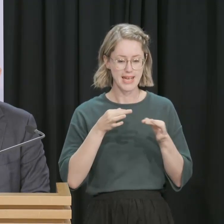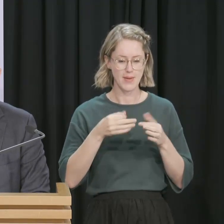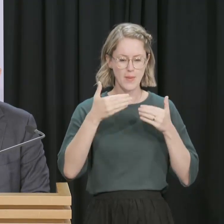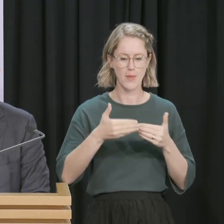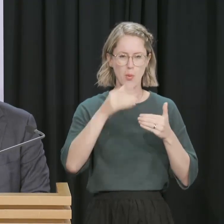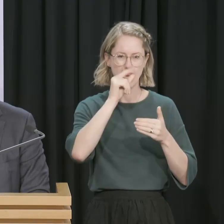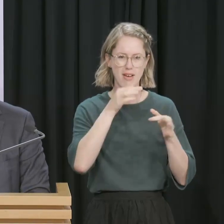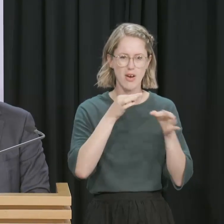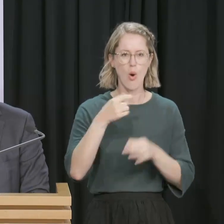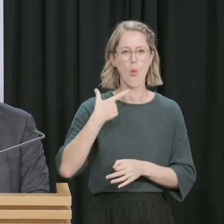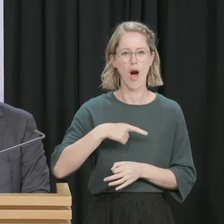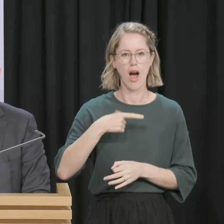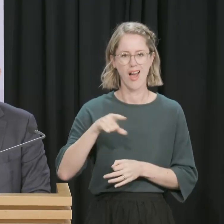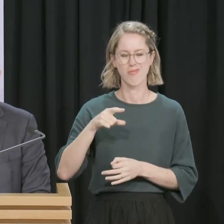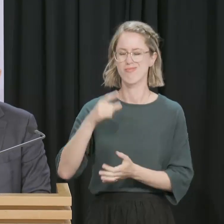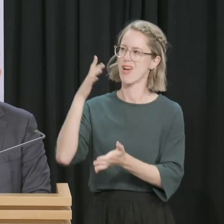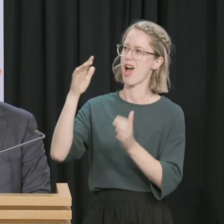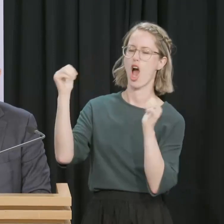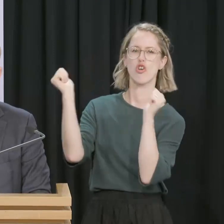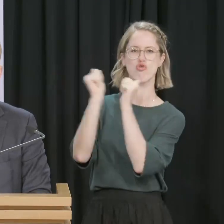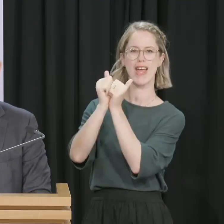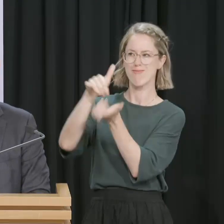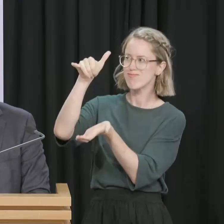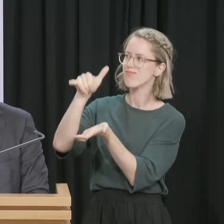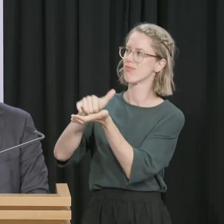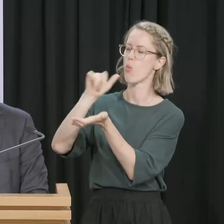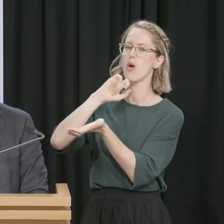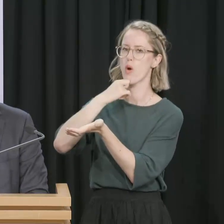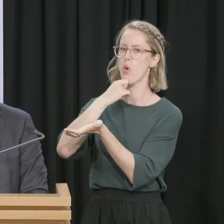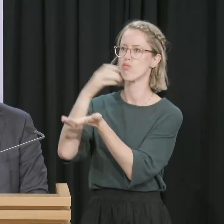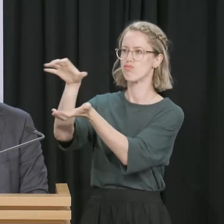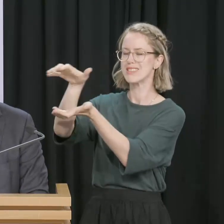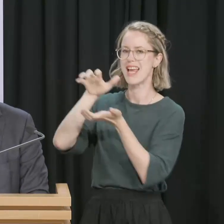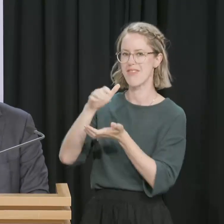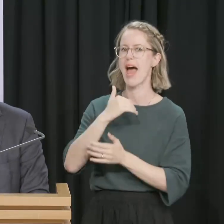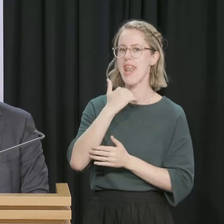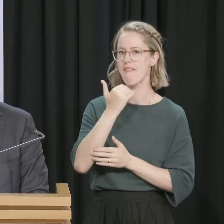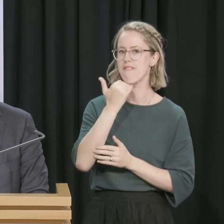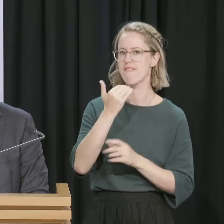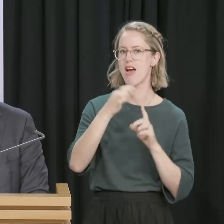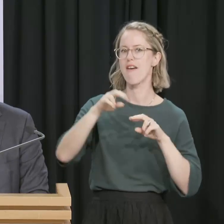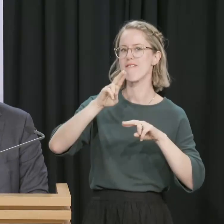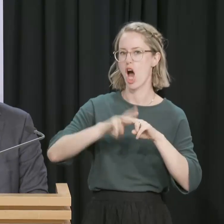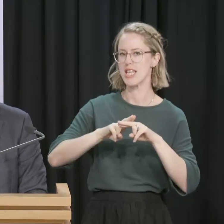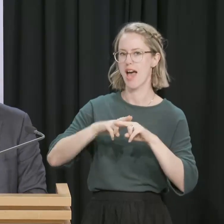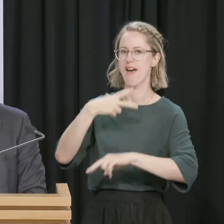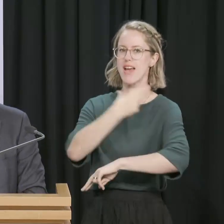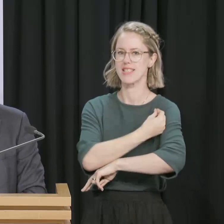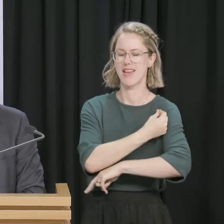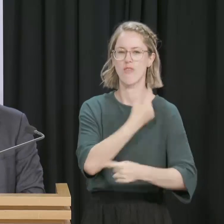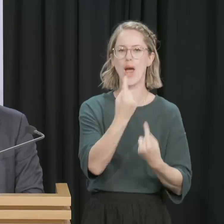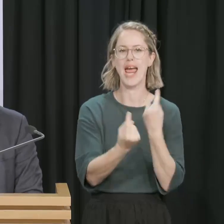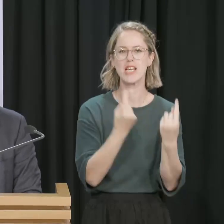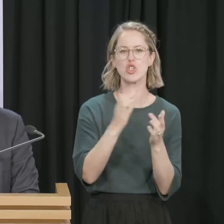securing enough Pfizer-BioNTech vaccine for everybody in New Zealand to get 2 doses that they need to be fully